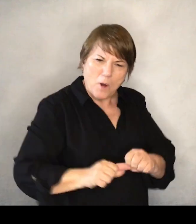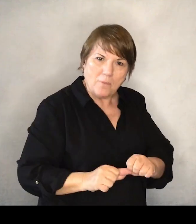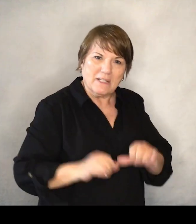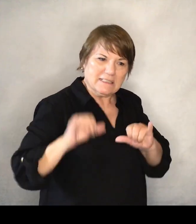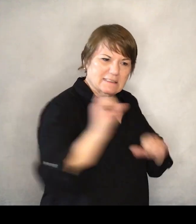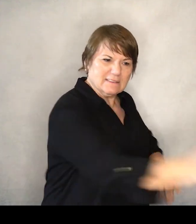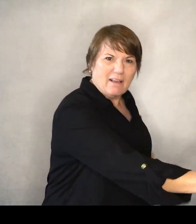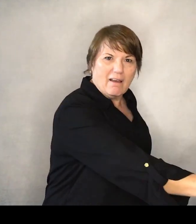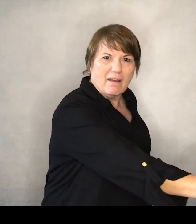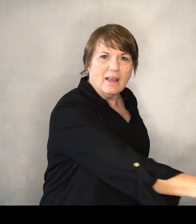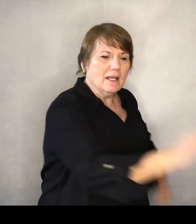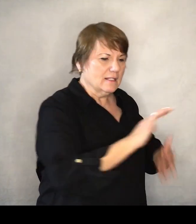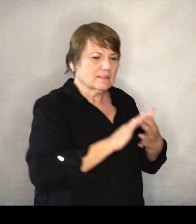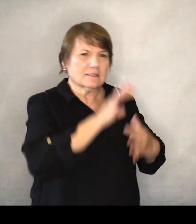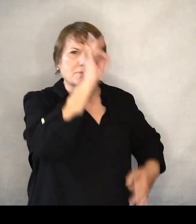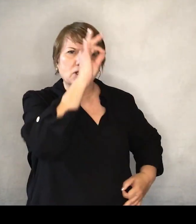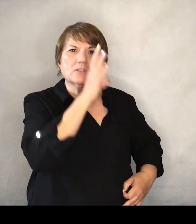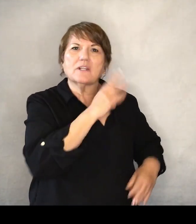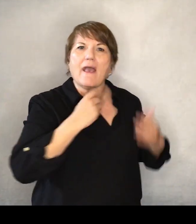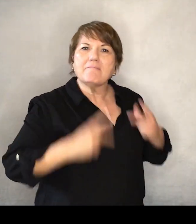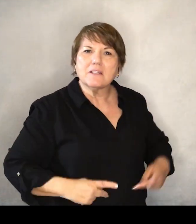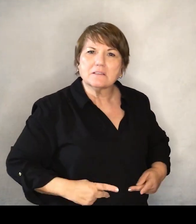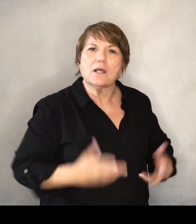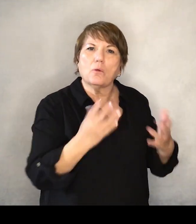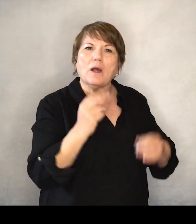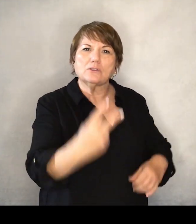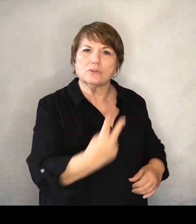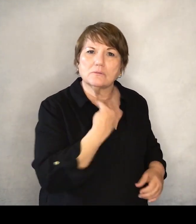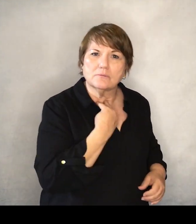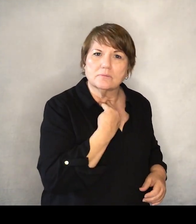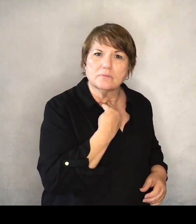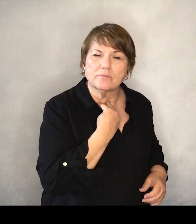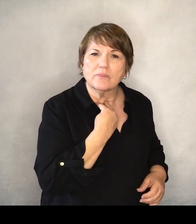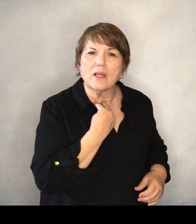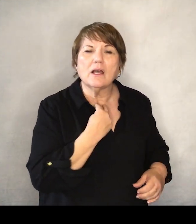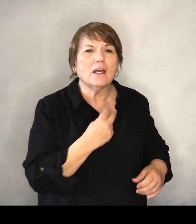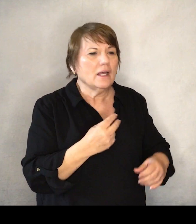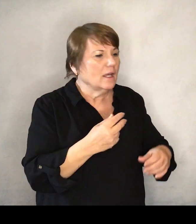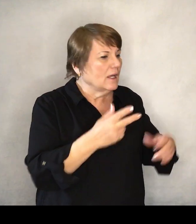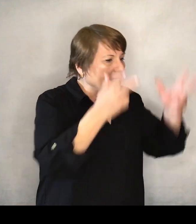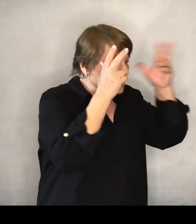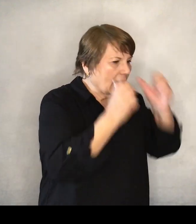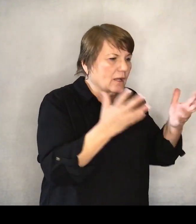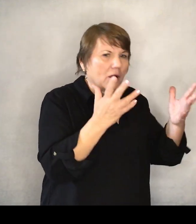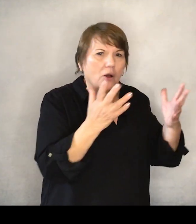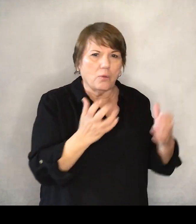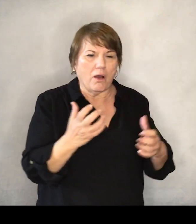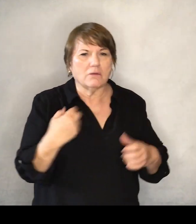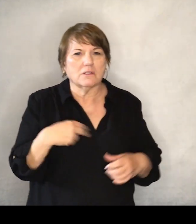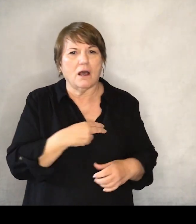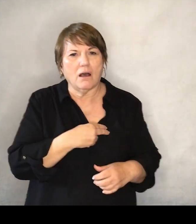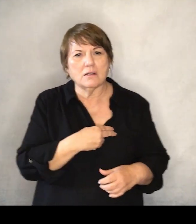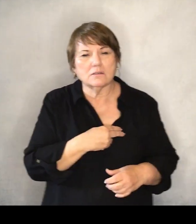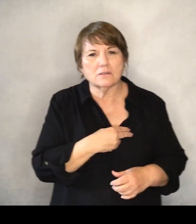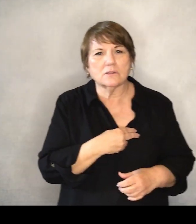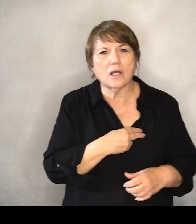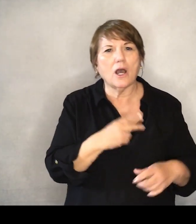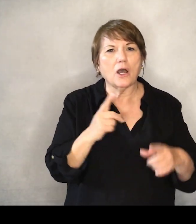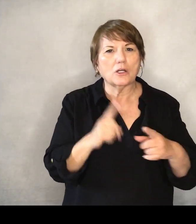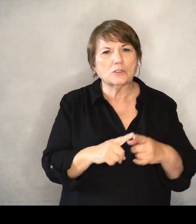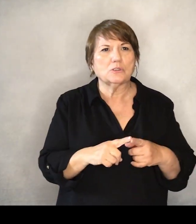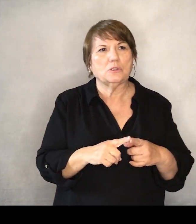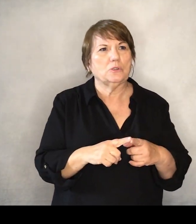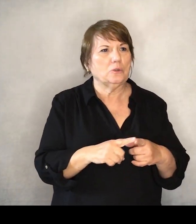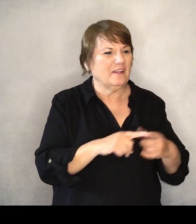permanently, both spiritually and physically. He wants our mortality to be